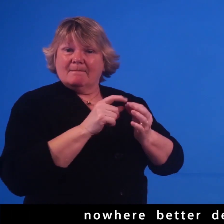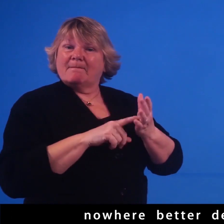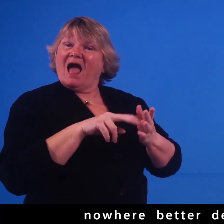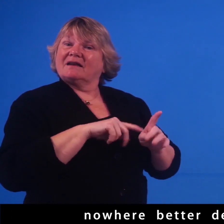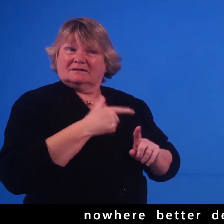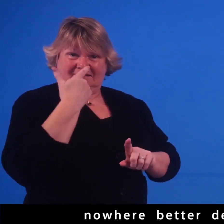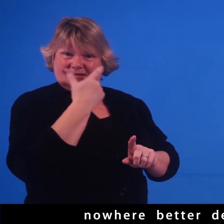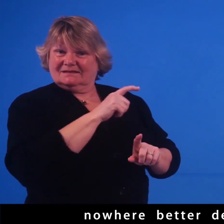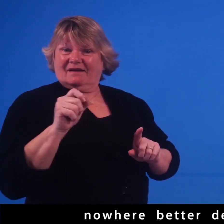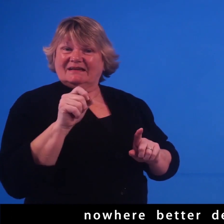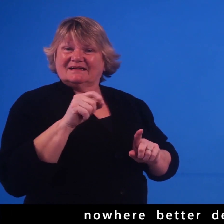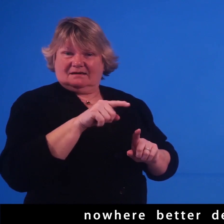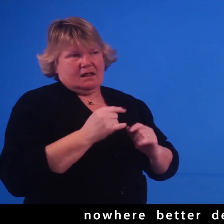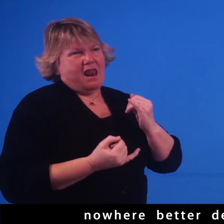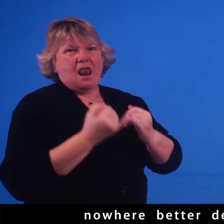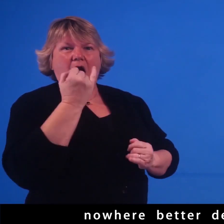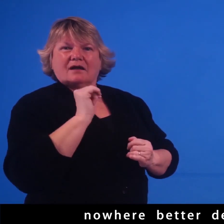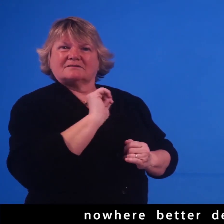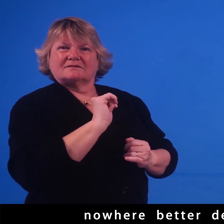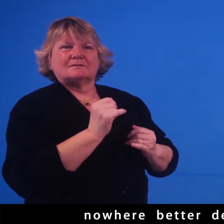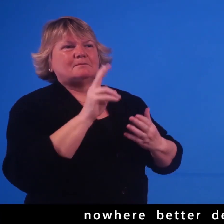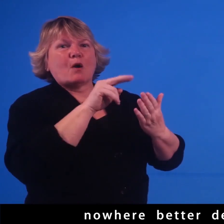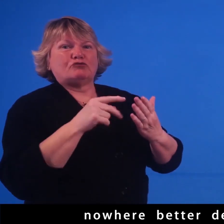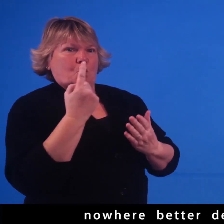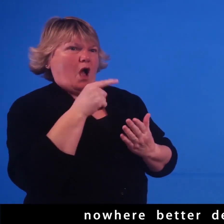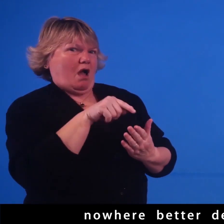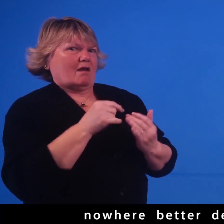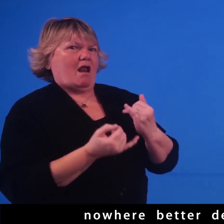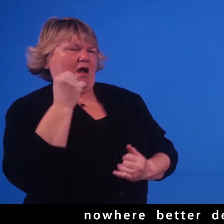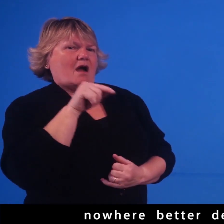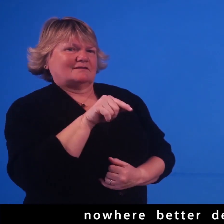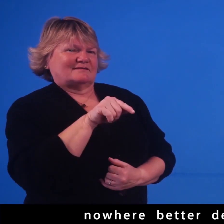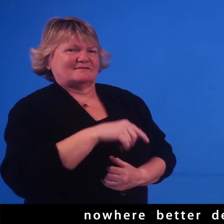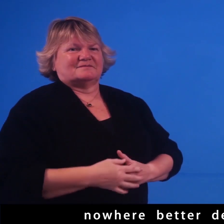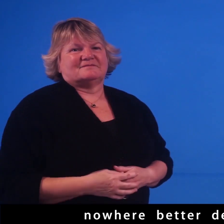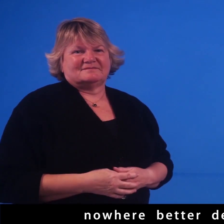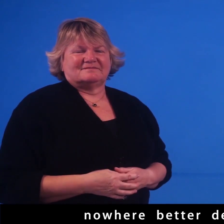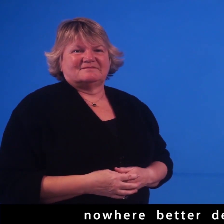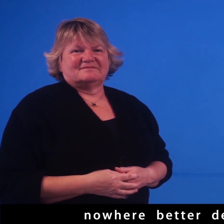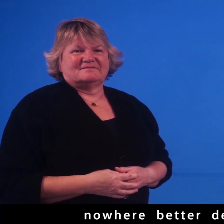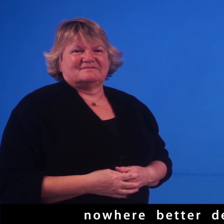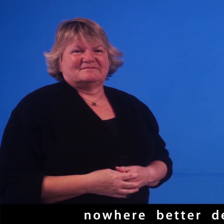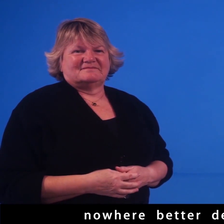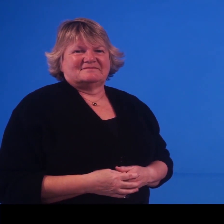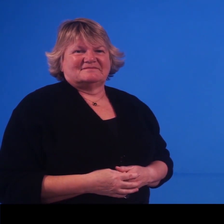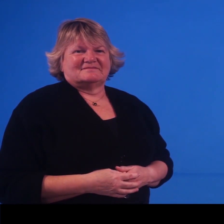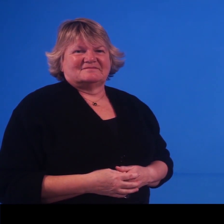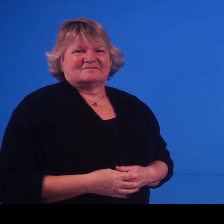Nowhere better demonstrated than in Bellany at 70, one of his last